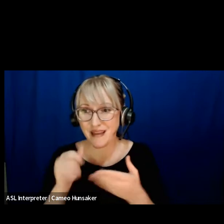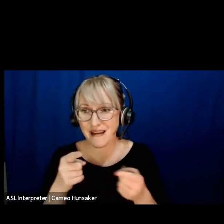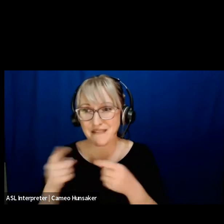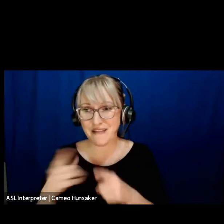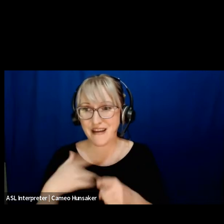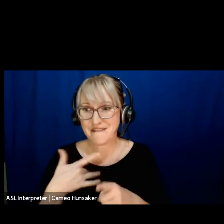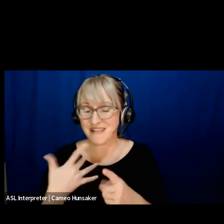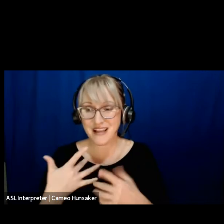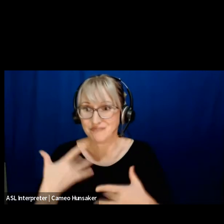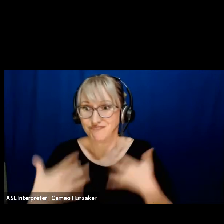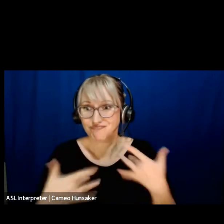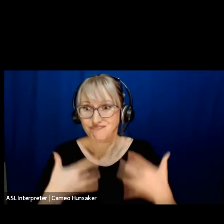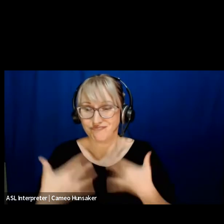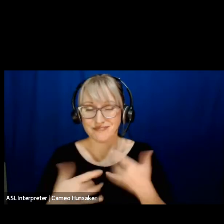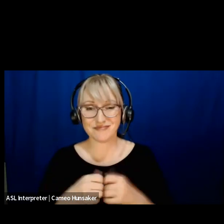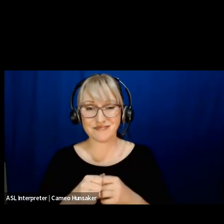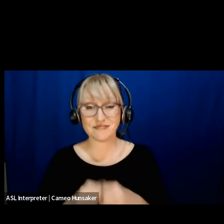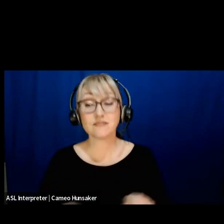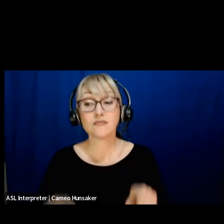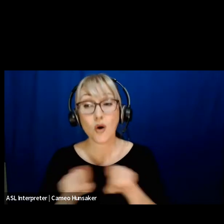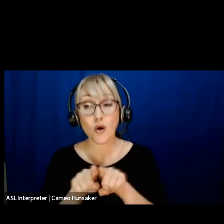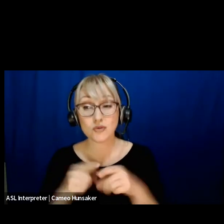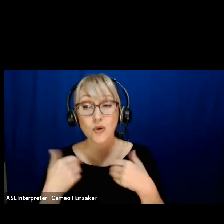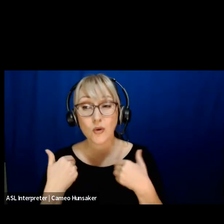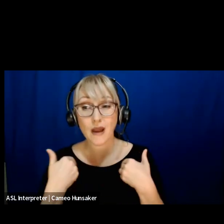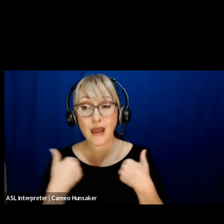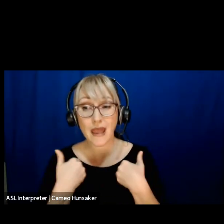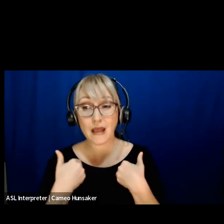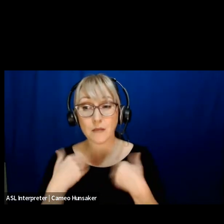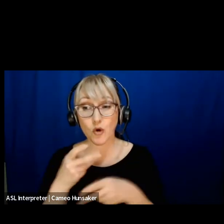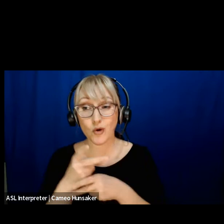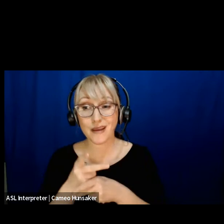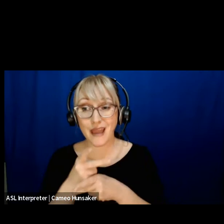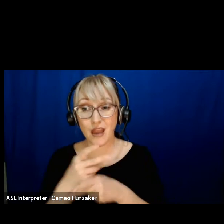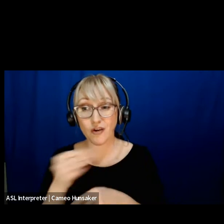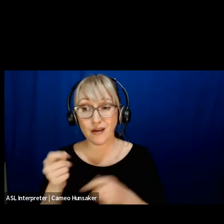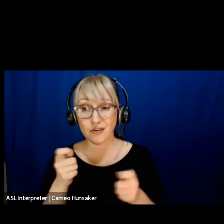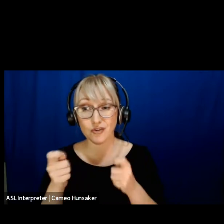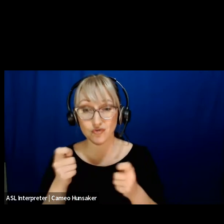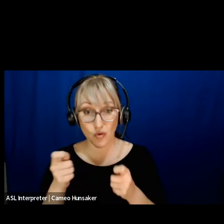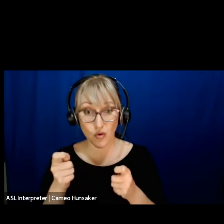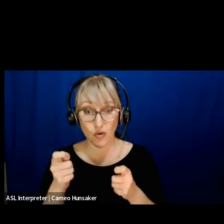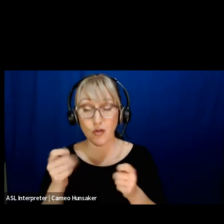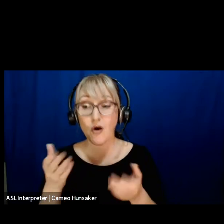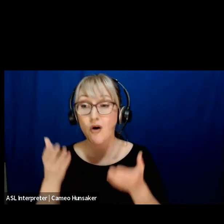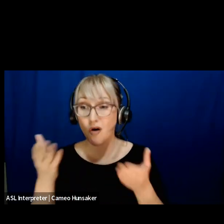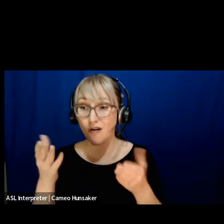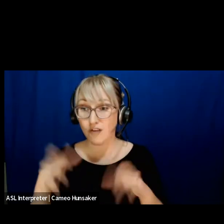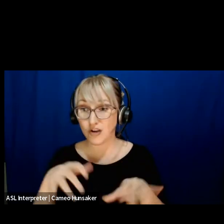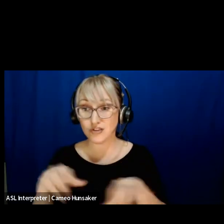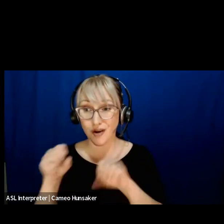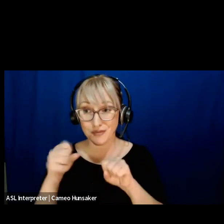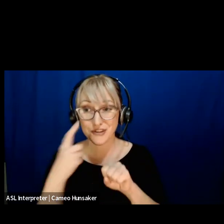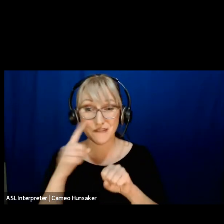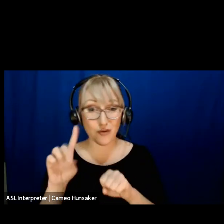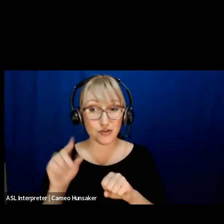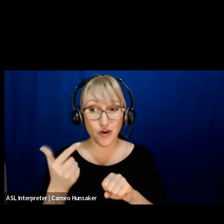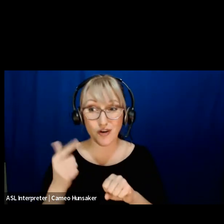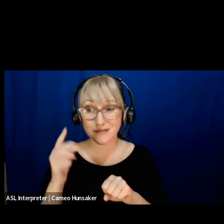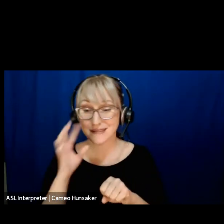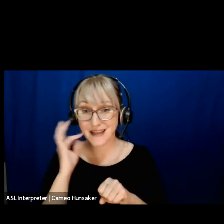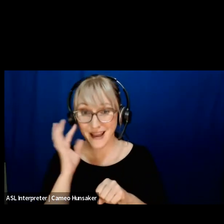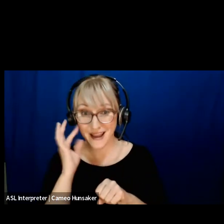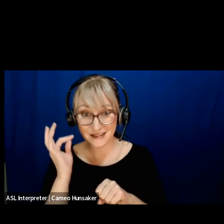we had animal care and control adopt out dogs and cats. So you could come